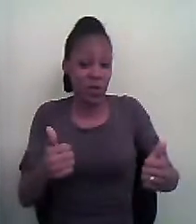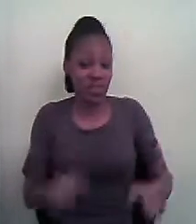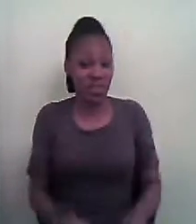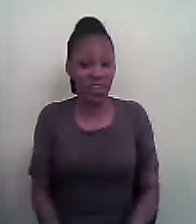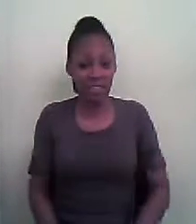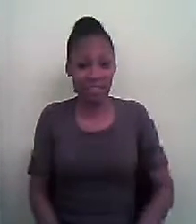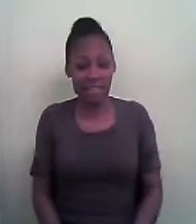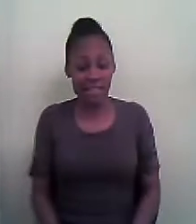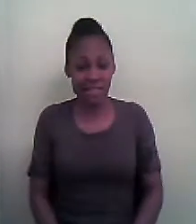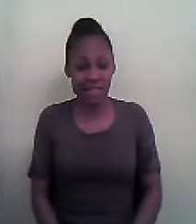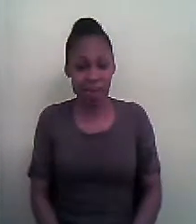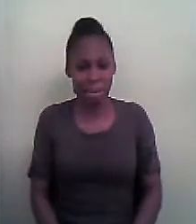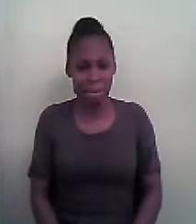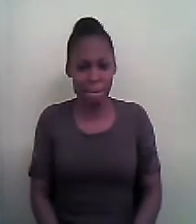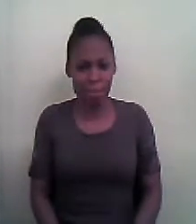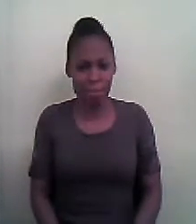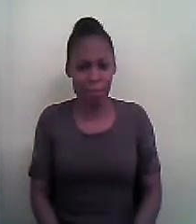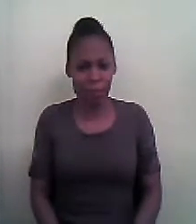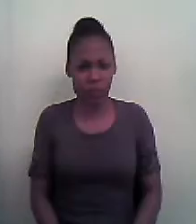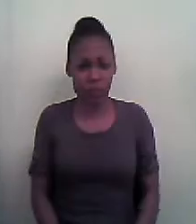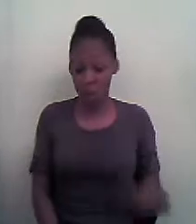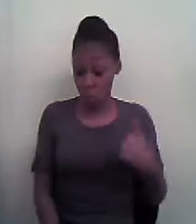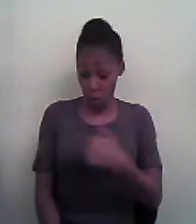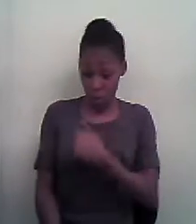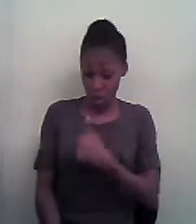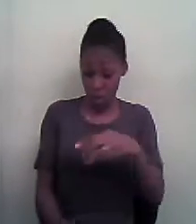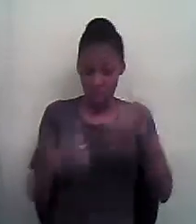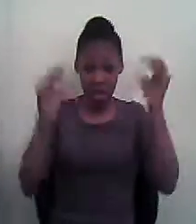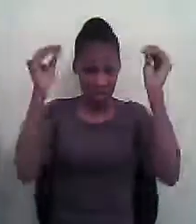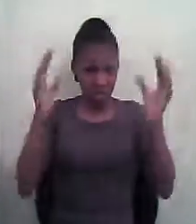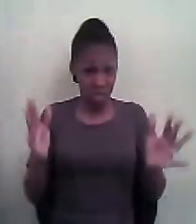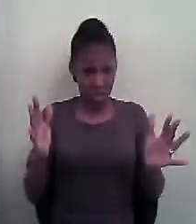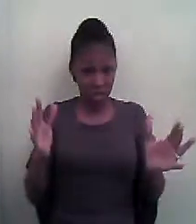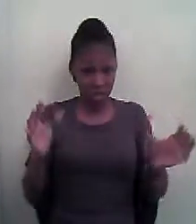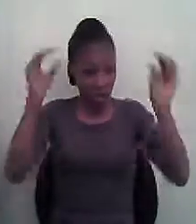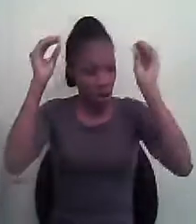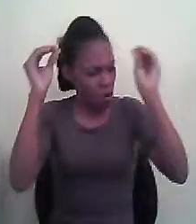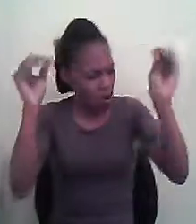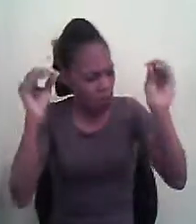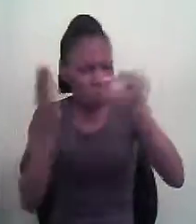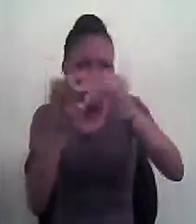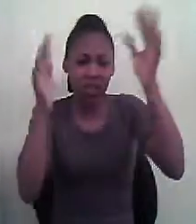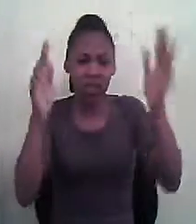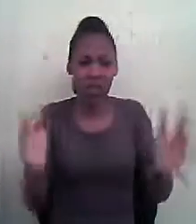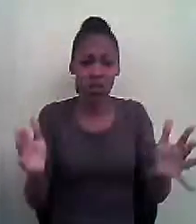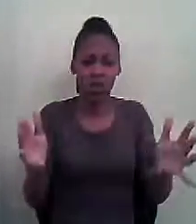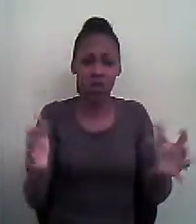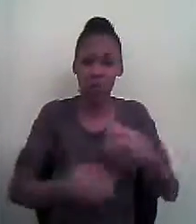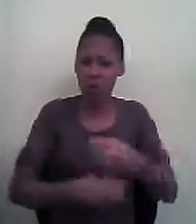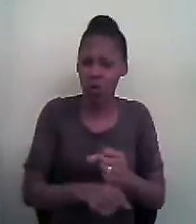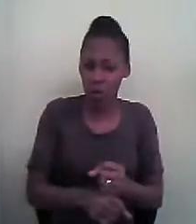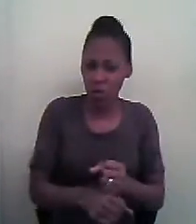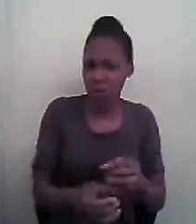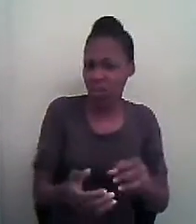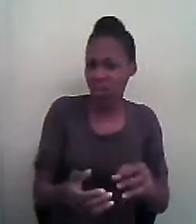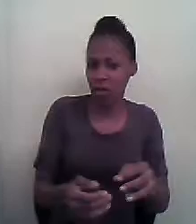know, we're teaching students how to find and write main idea statements, and there's the activity that kind of brings it